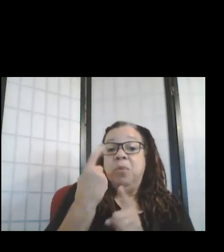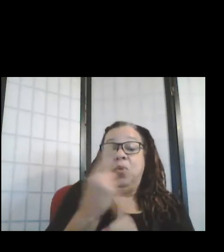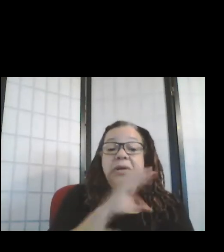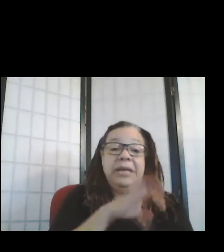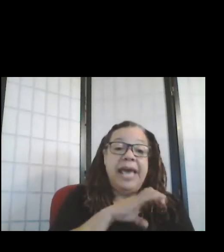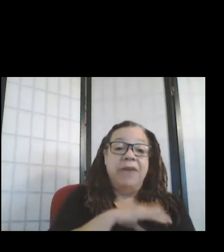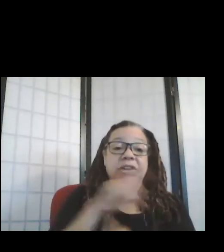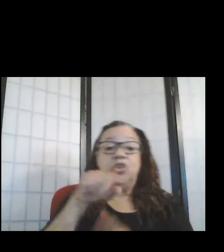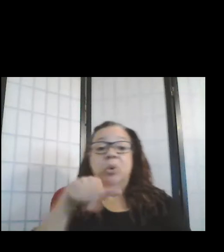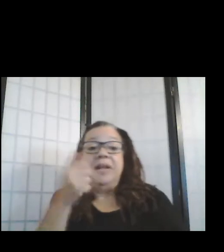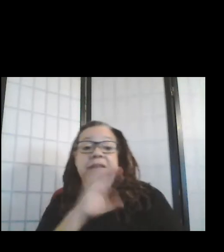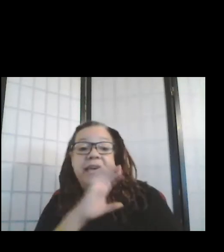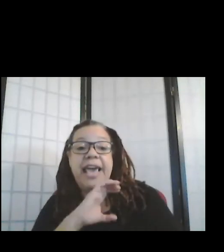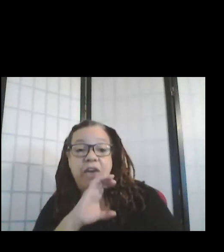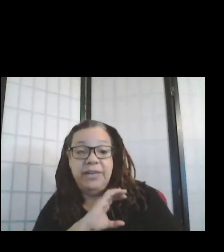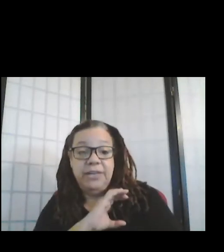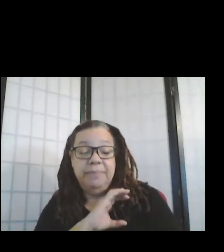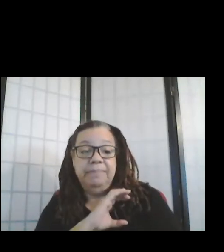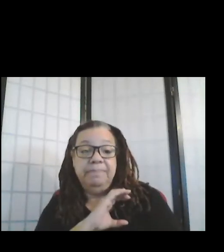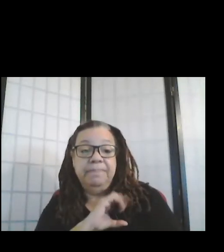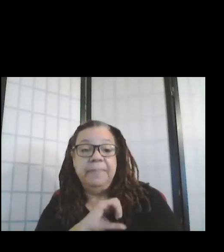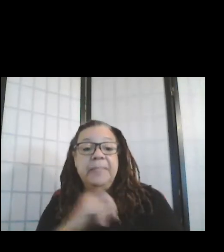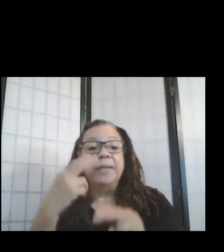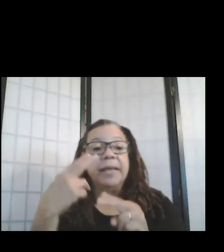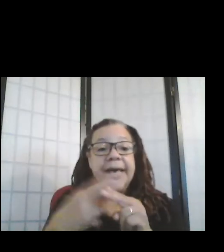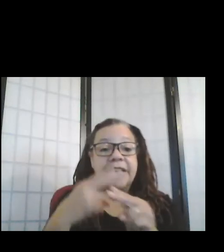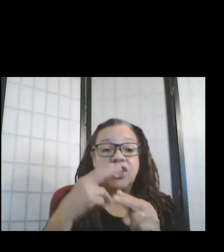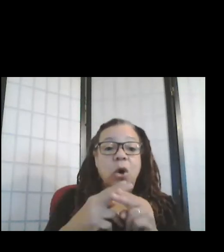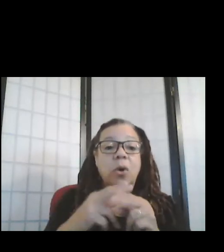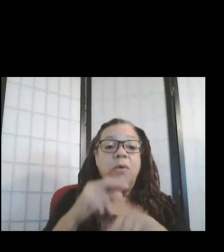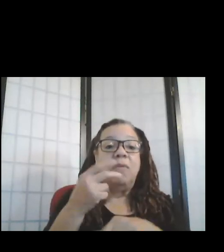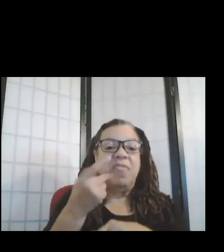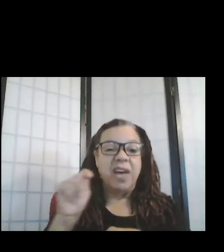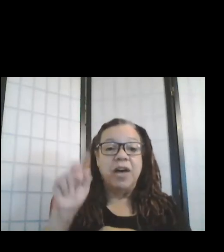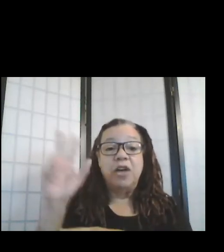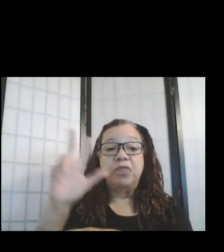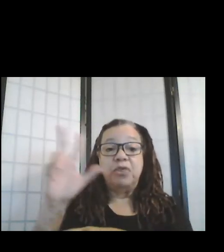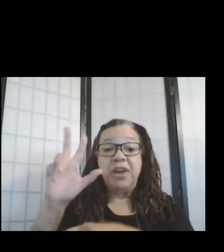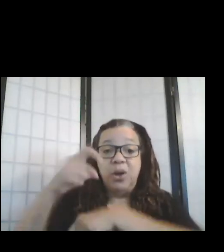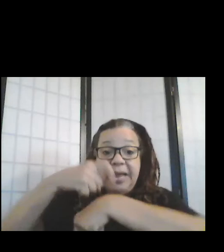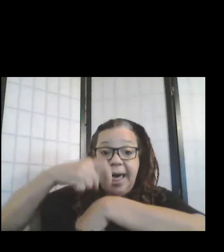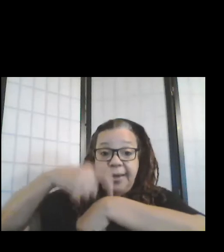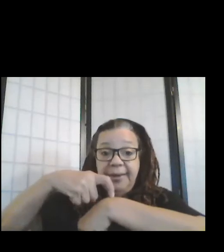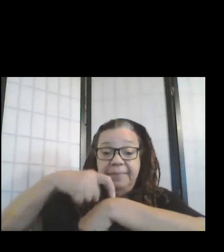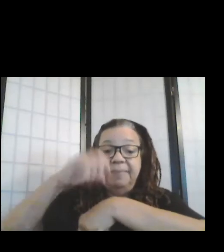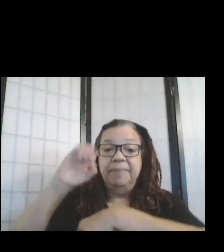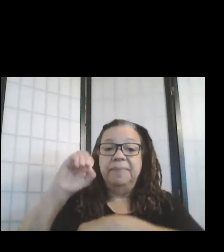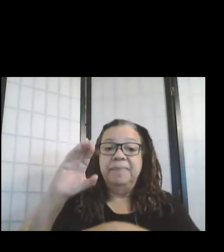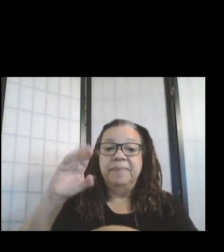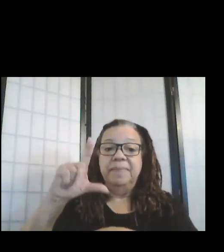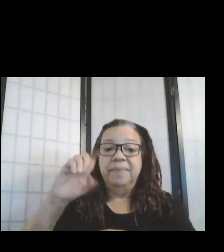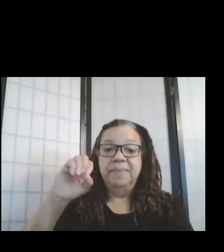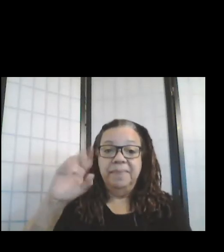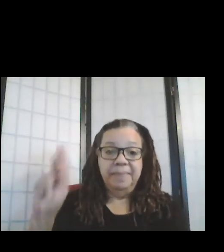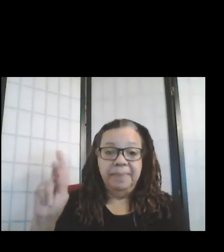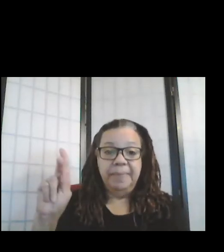other. And it's called The 3 o'clock. The 3 o'clock.